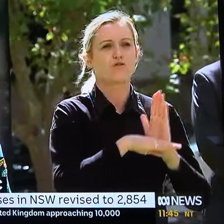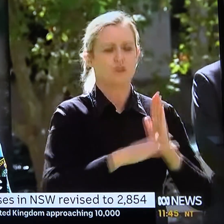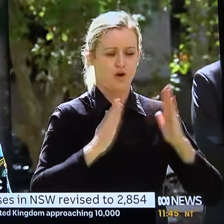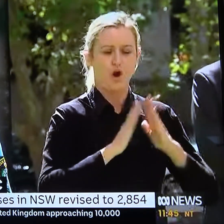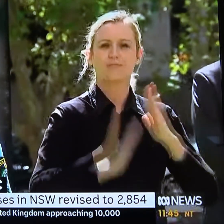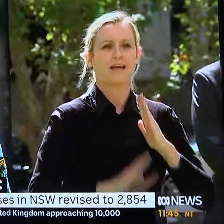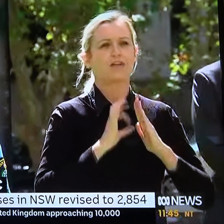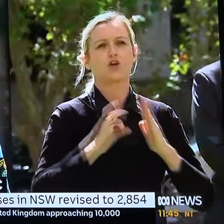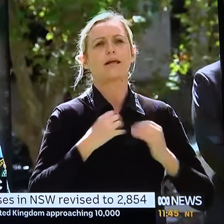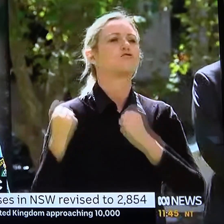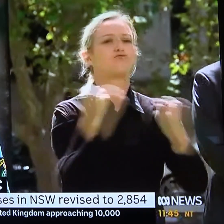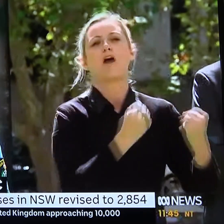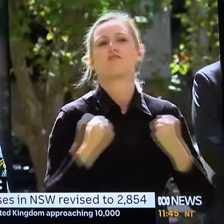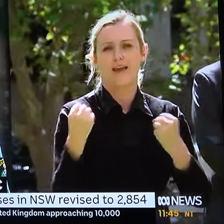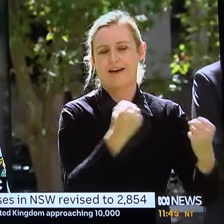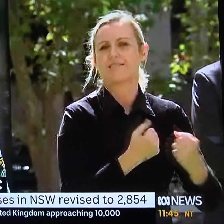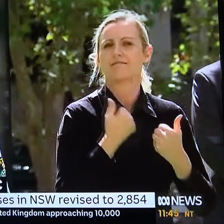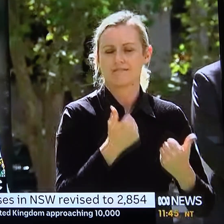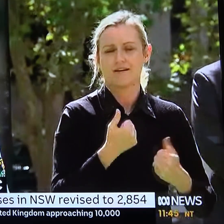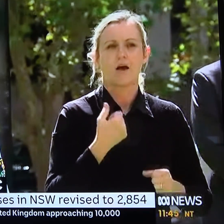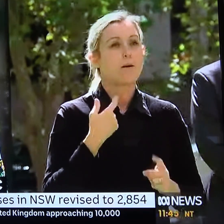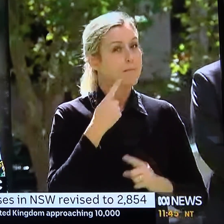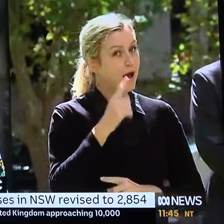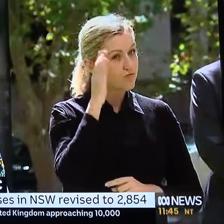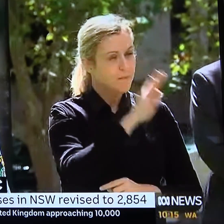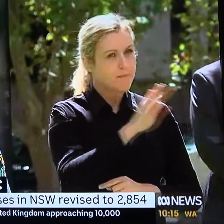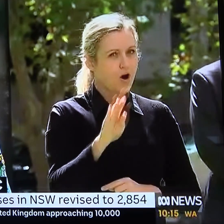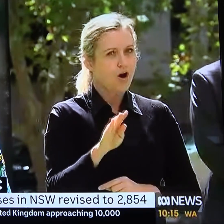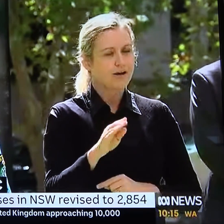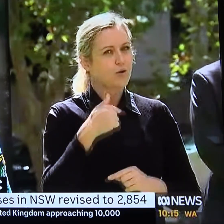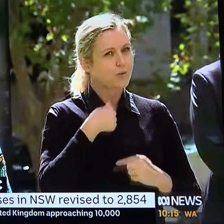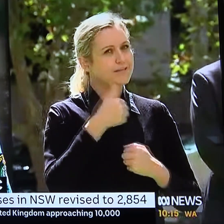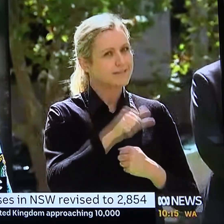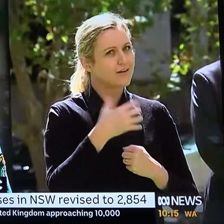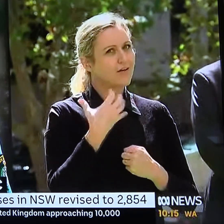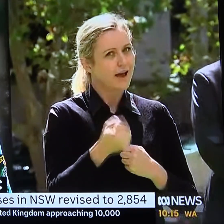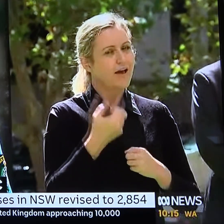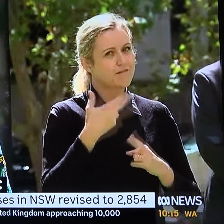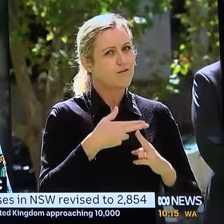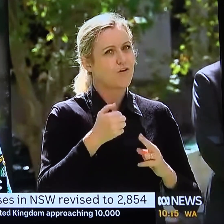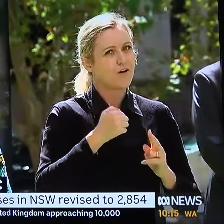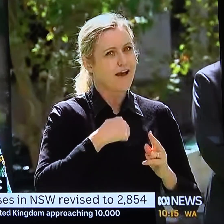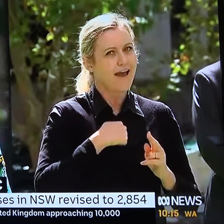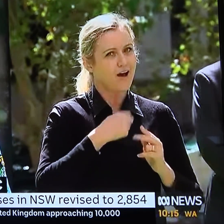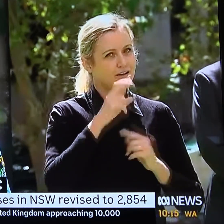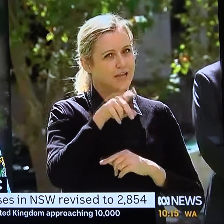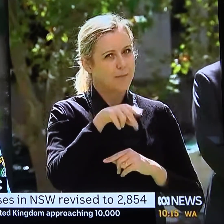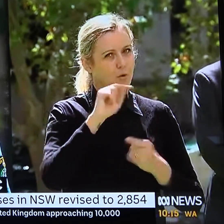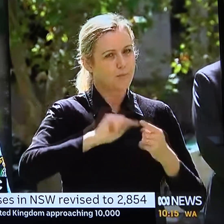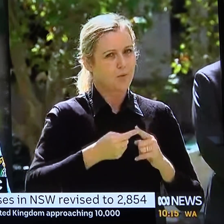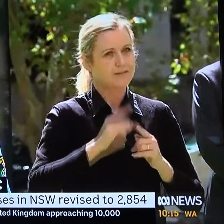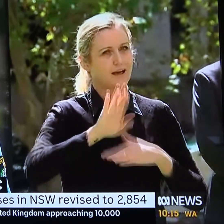Monday night, and double demerit points are in existence until then. Overnight there's been over